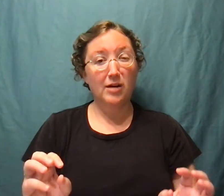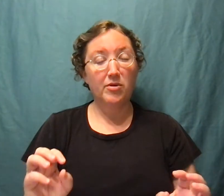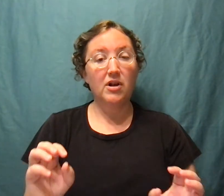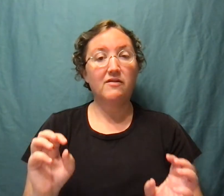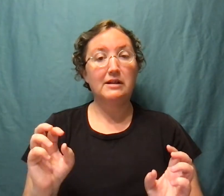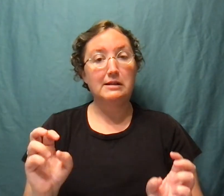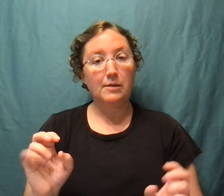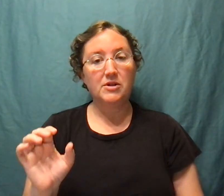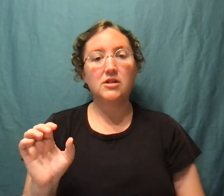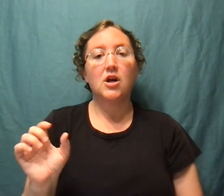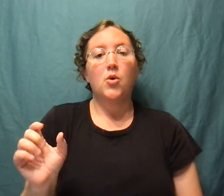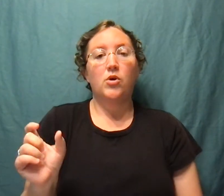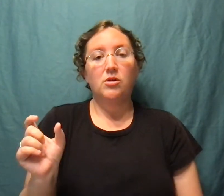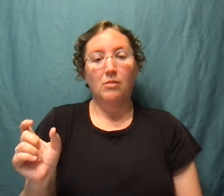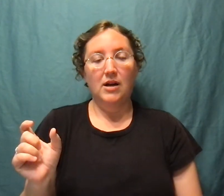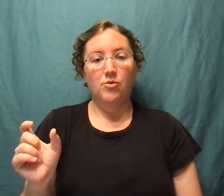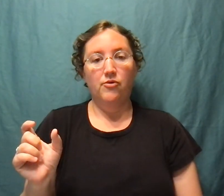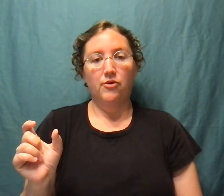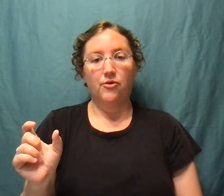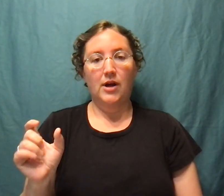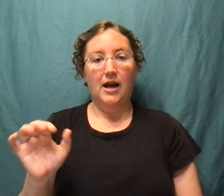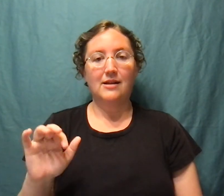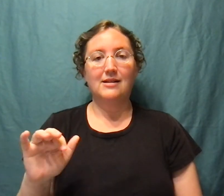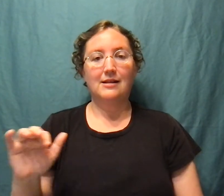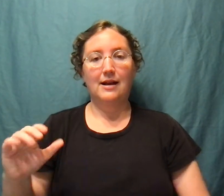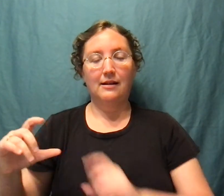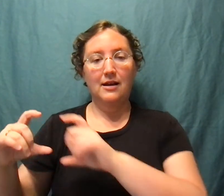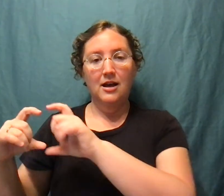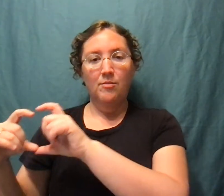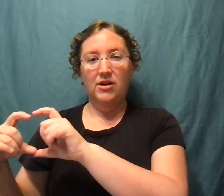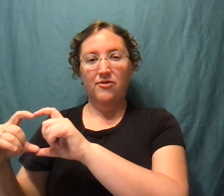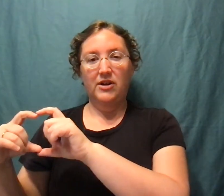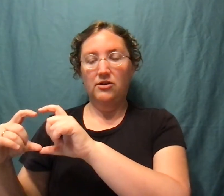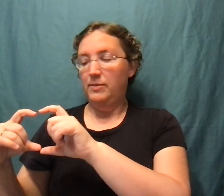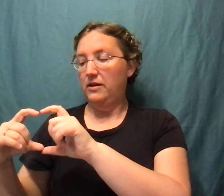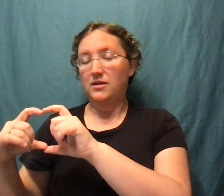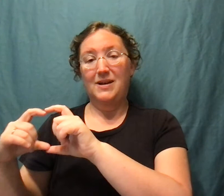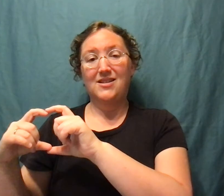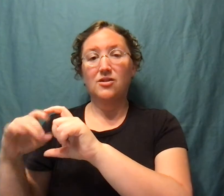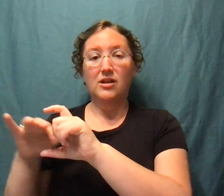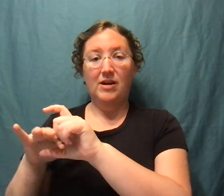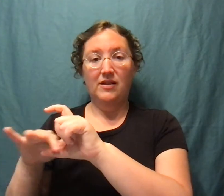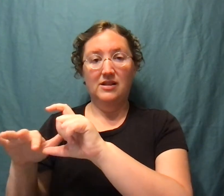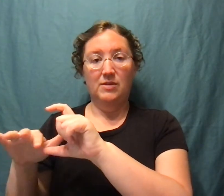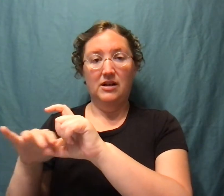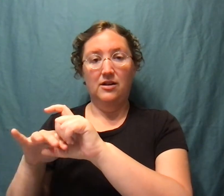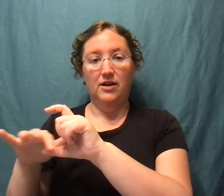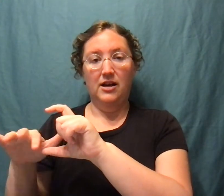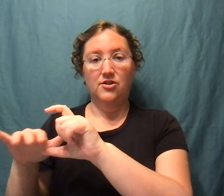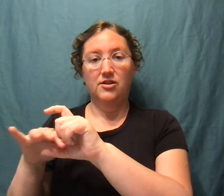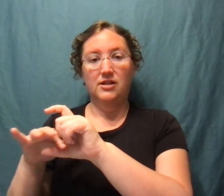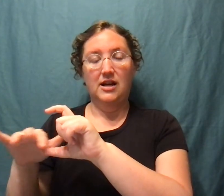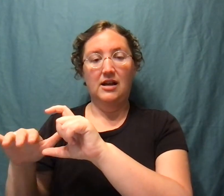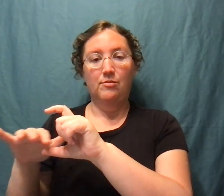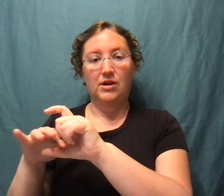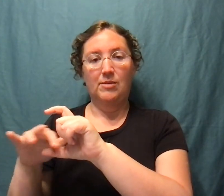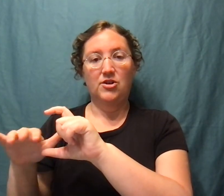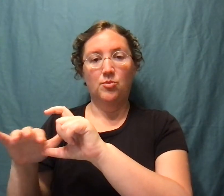of exceptions when you might move your hand slightly, but your finger spelling space is only about this big. Your hand should stay pretty much right